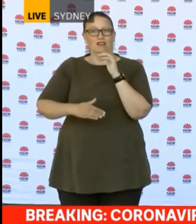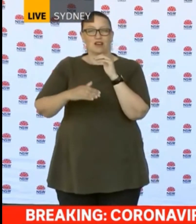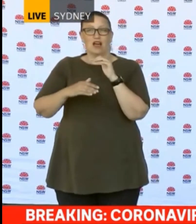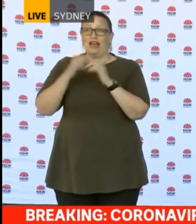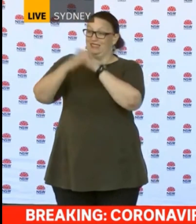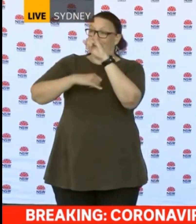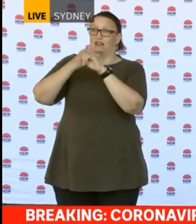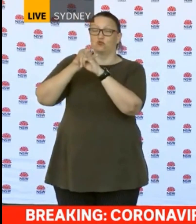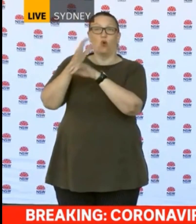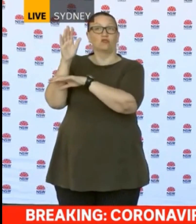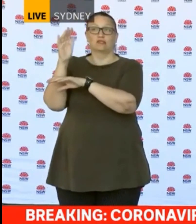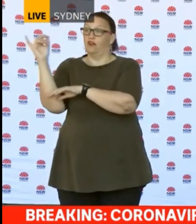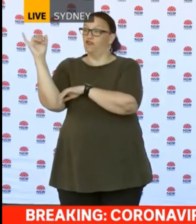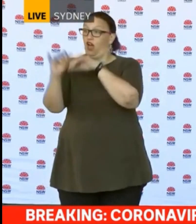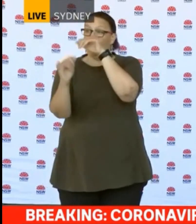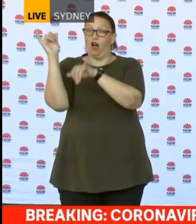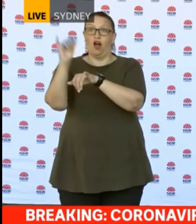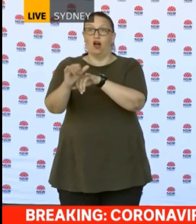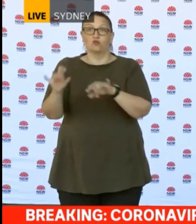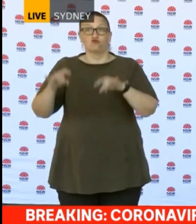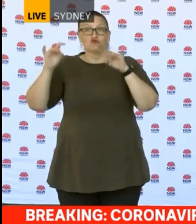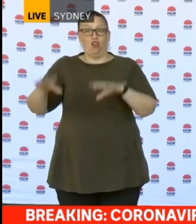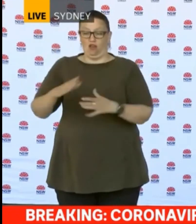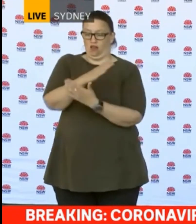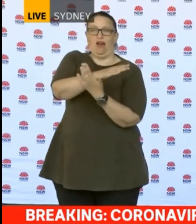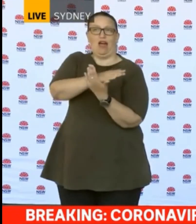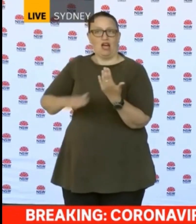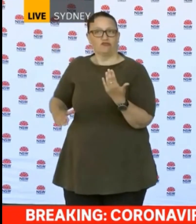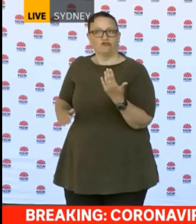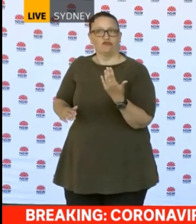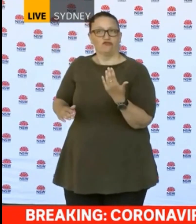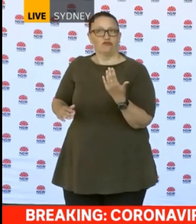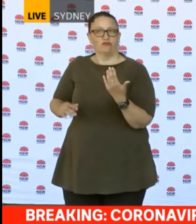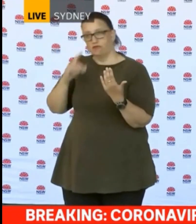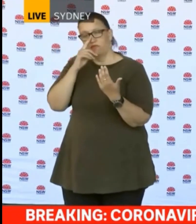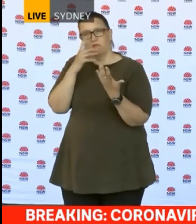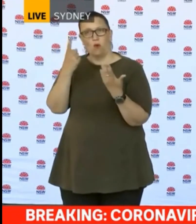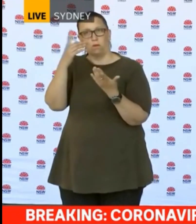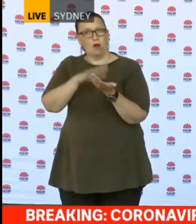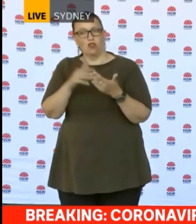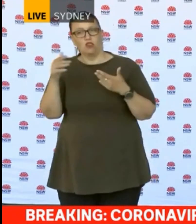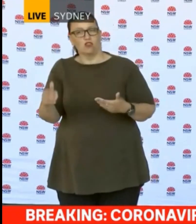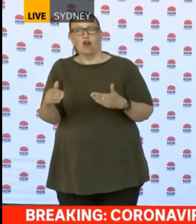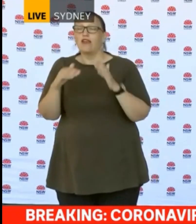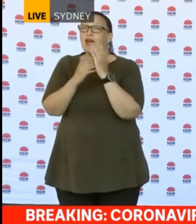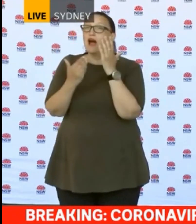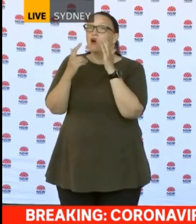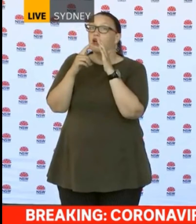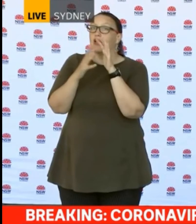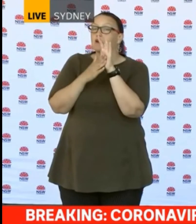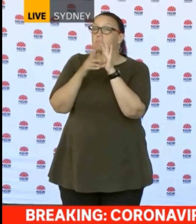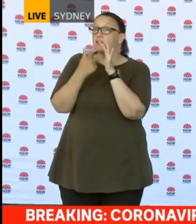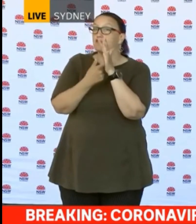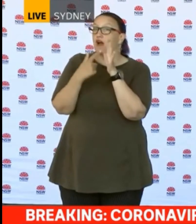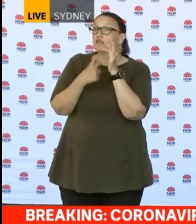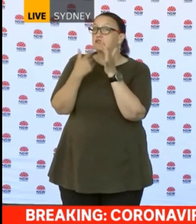Emirates cut flights, do you still think that it's a good way forward for the next month? What that shows or demonstrates is how careful we need to be